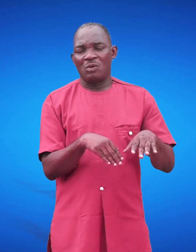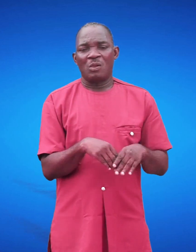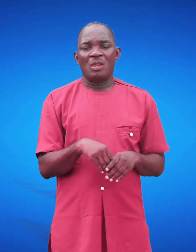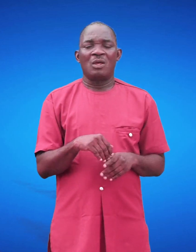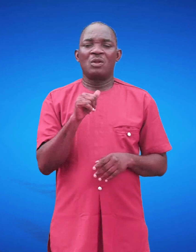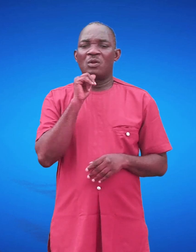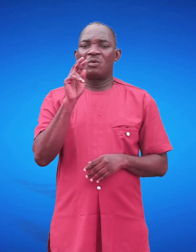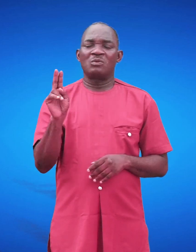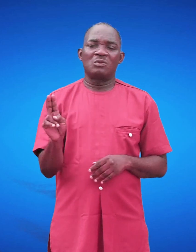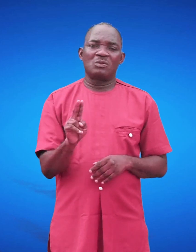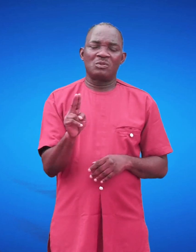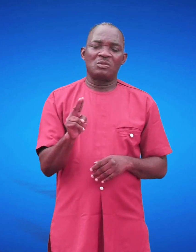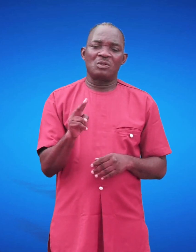misuses cash grant.